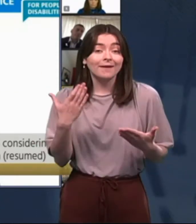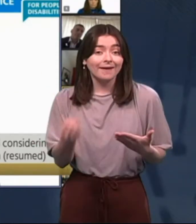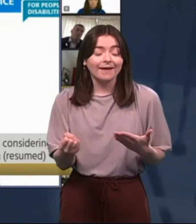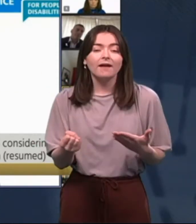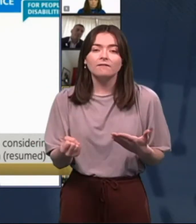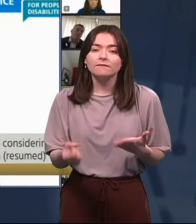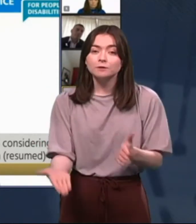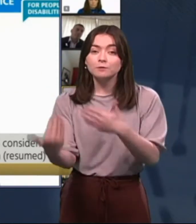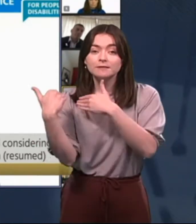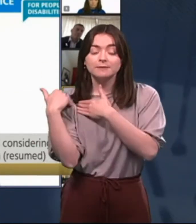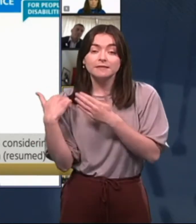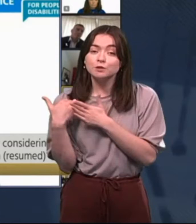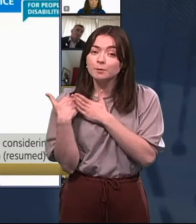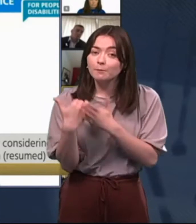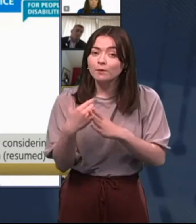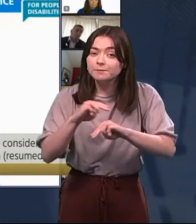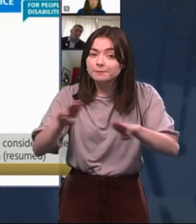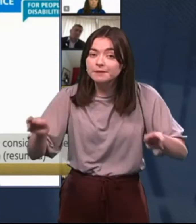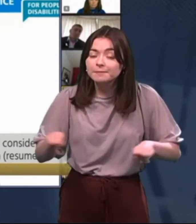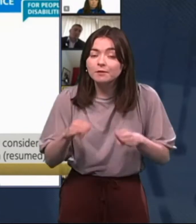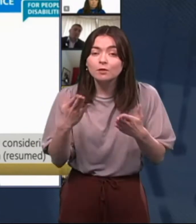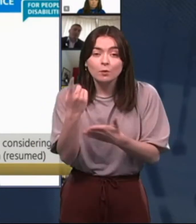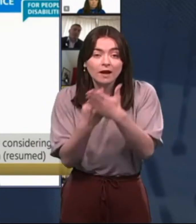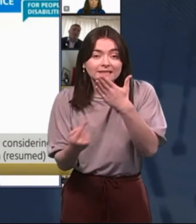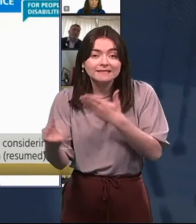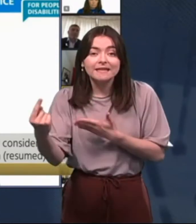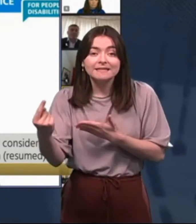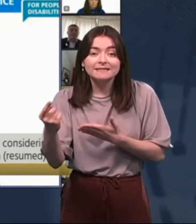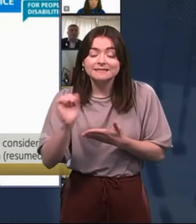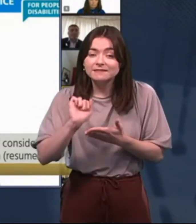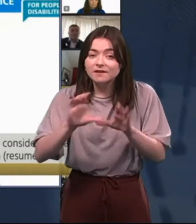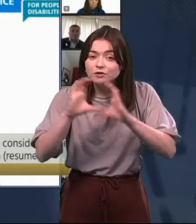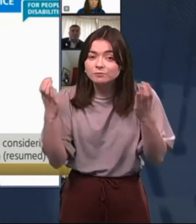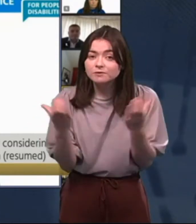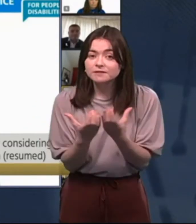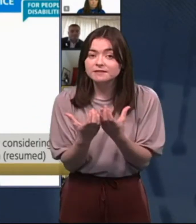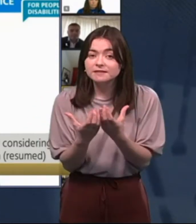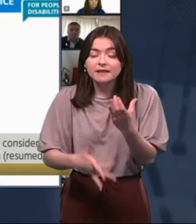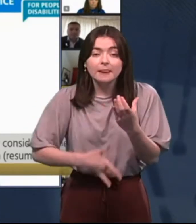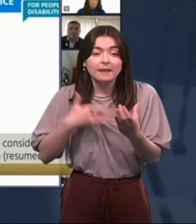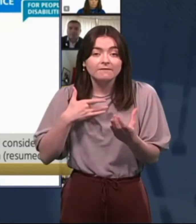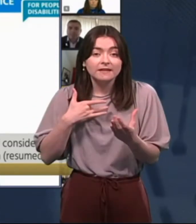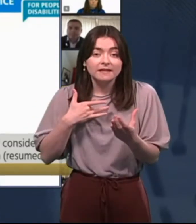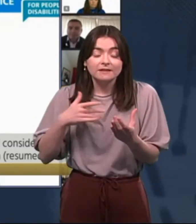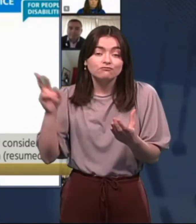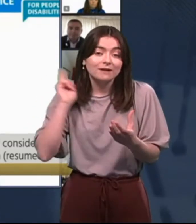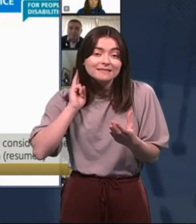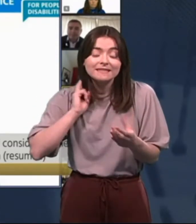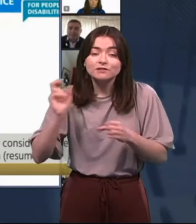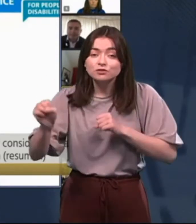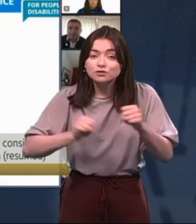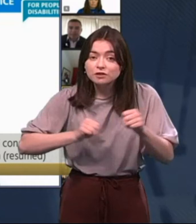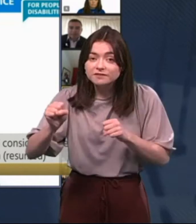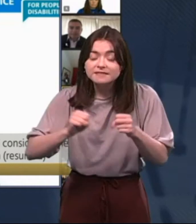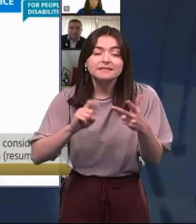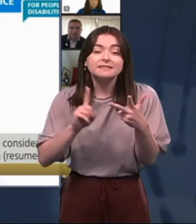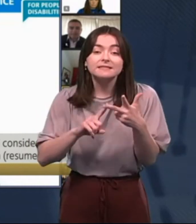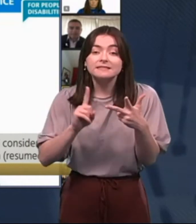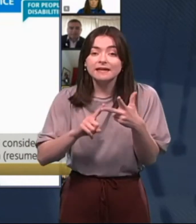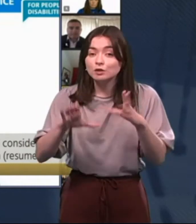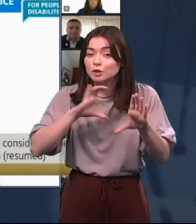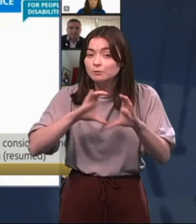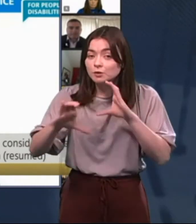particular remit to support people who are isolated in their communities, living in residential services and